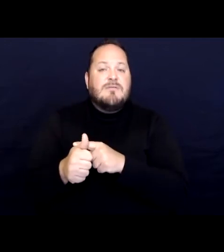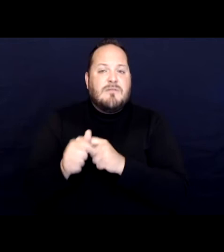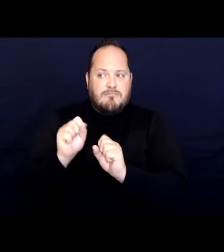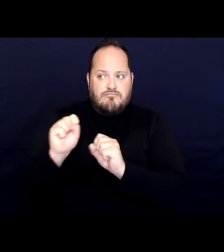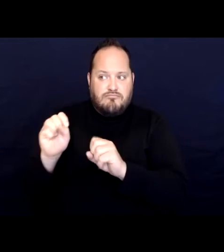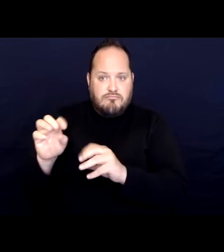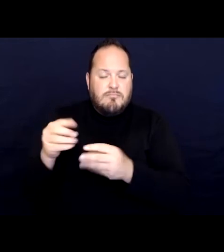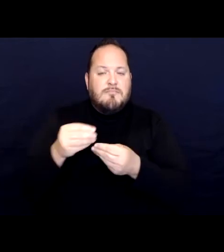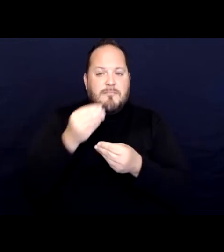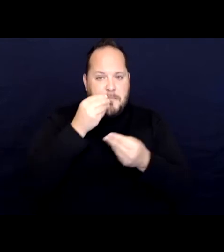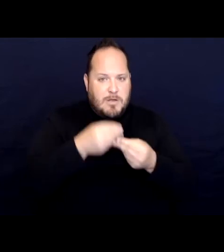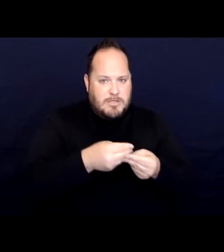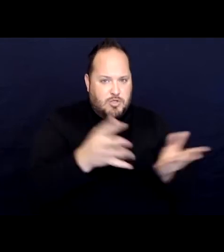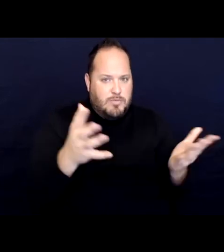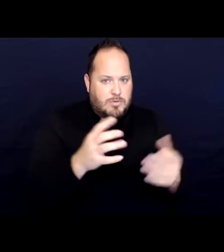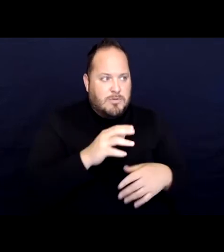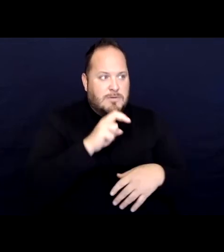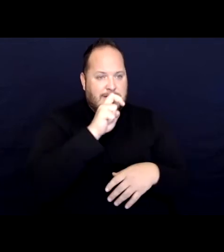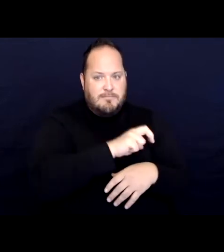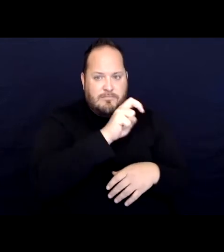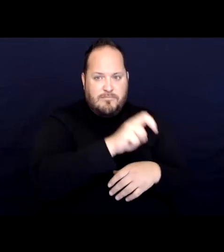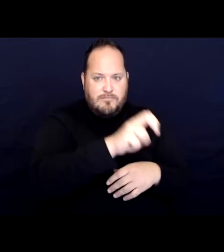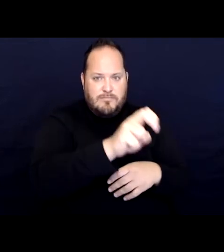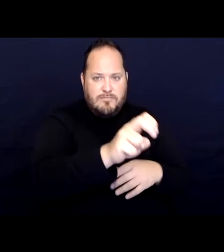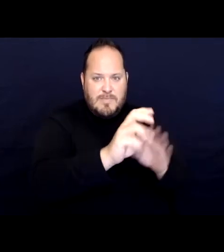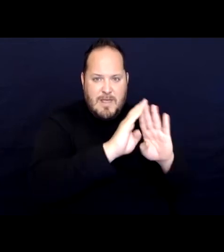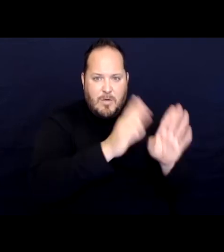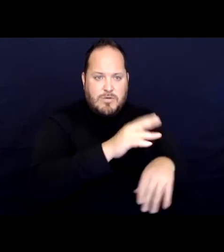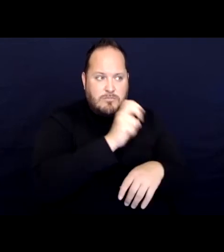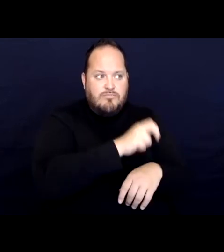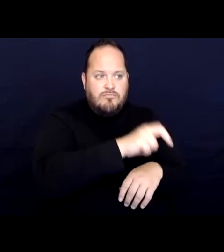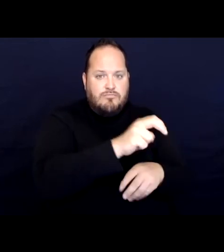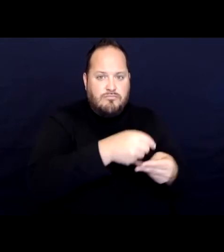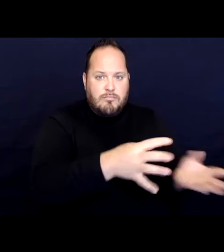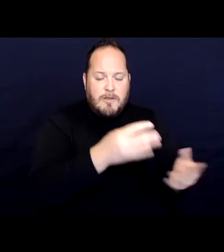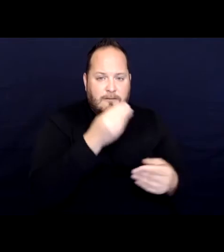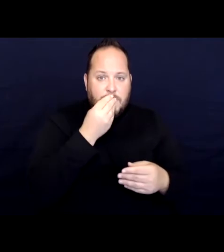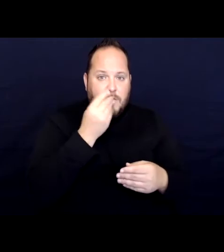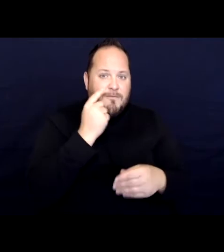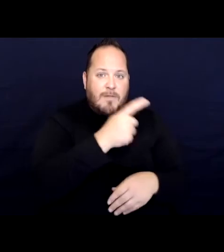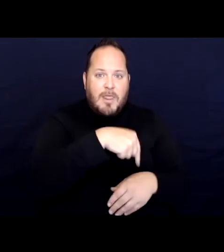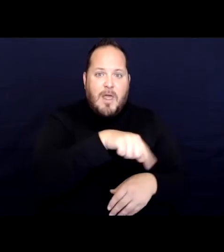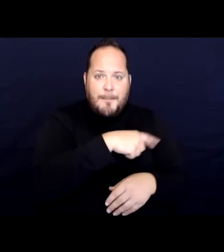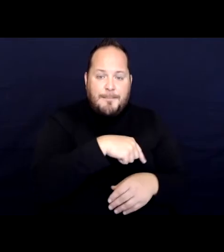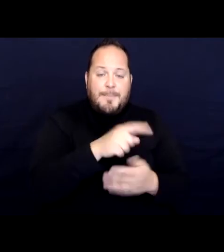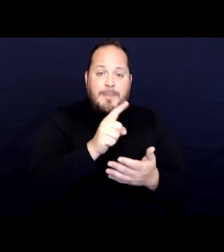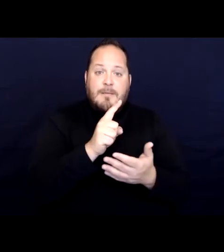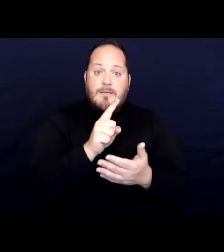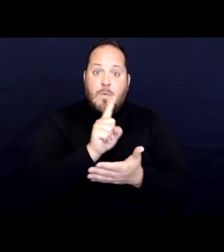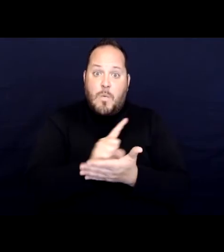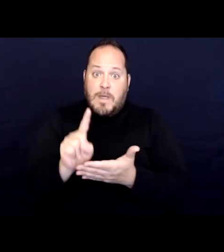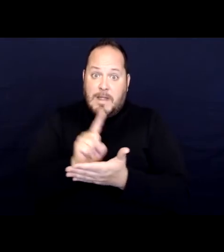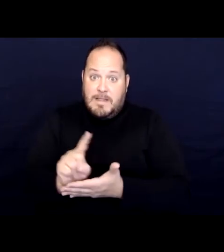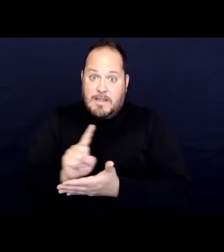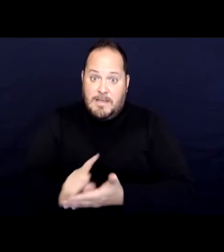distributions, door to door meal distribution, both on a weekly basis, and